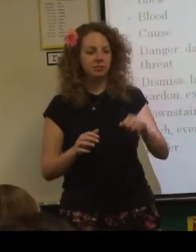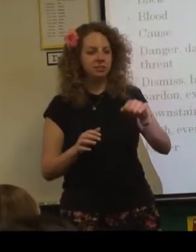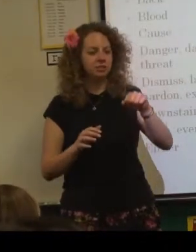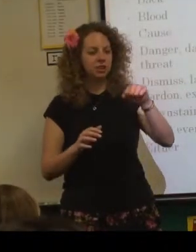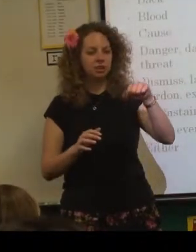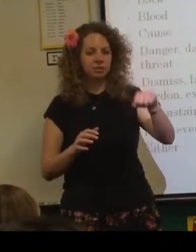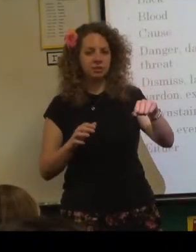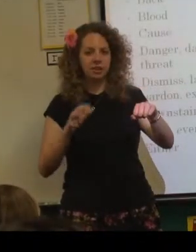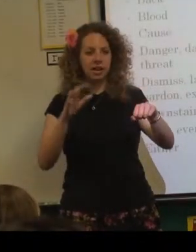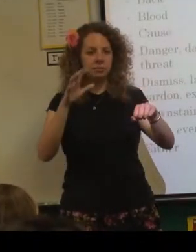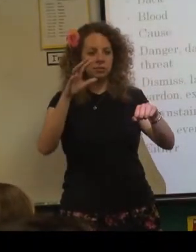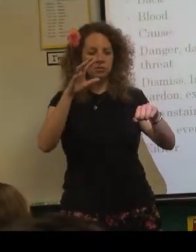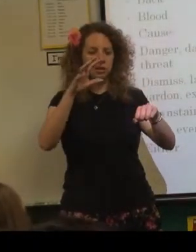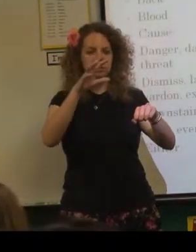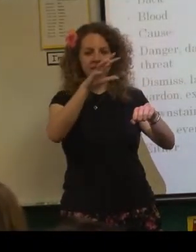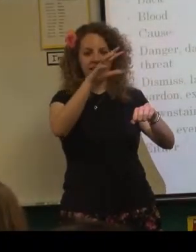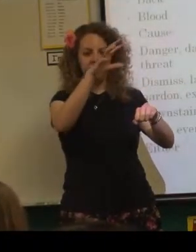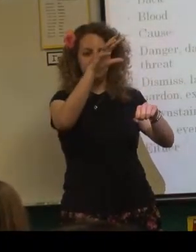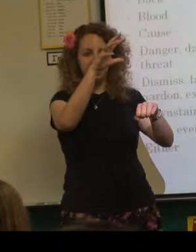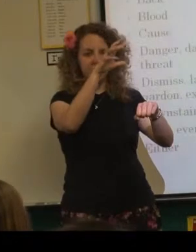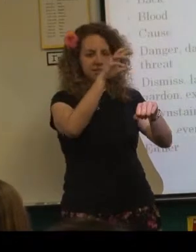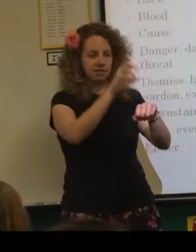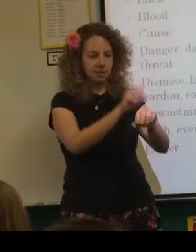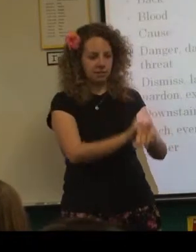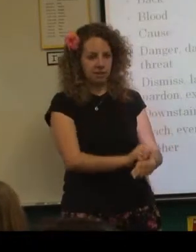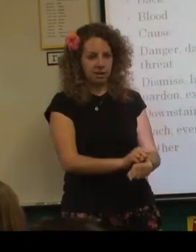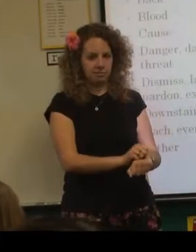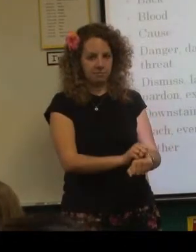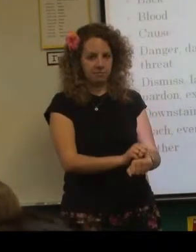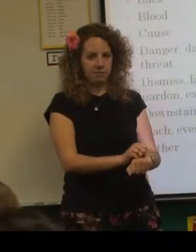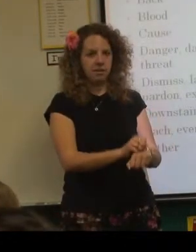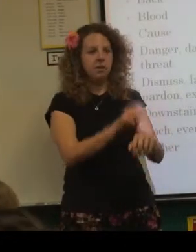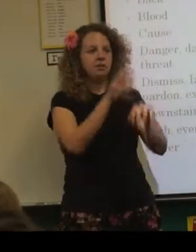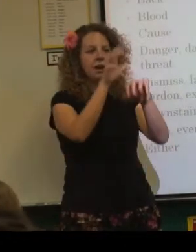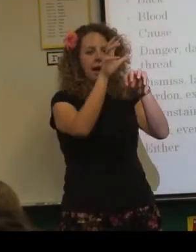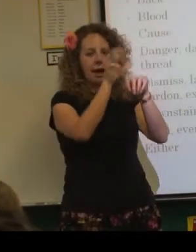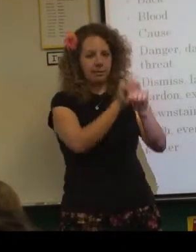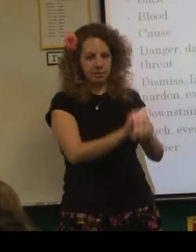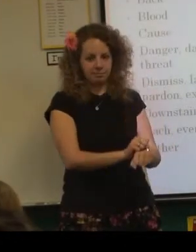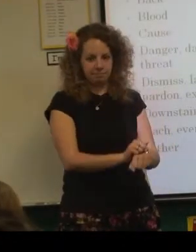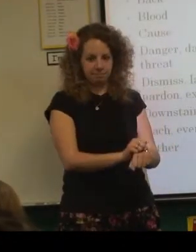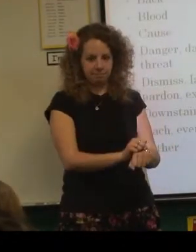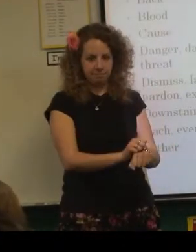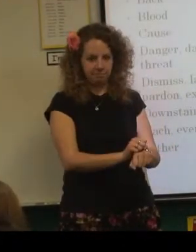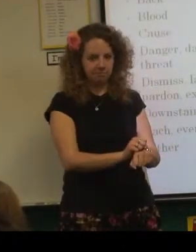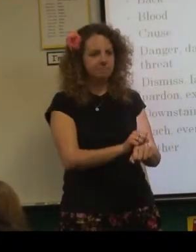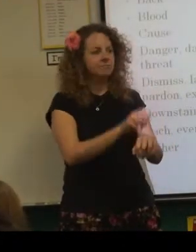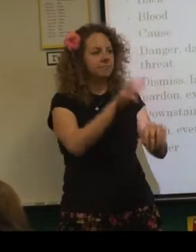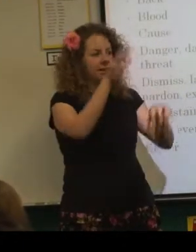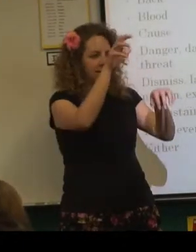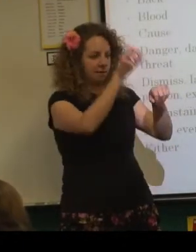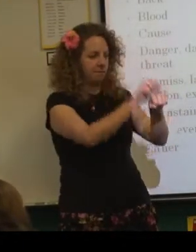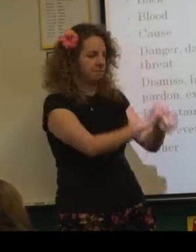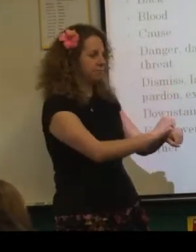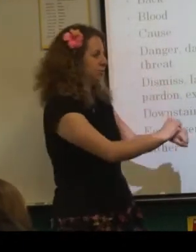going to start, and both of your hands are going to end up in A's, and then go here. Habit. Habit. It's